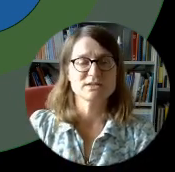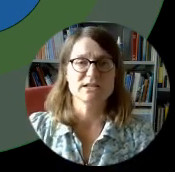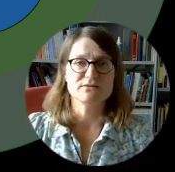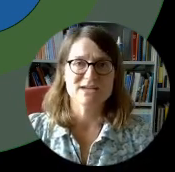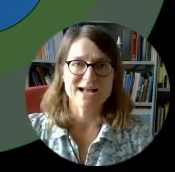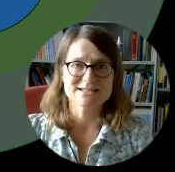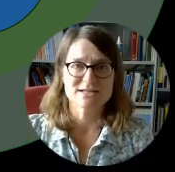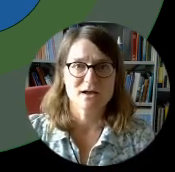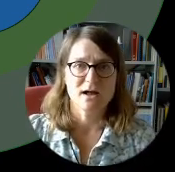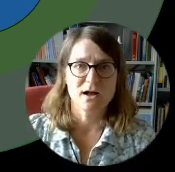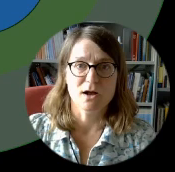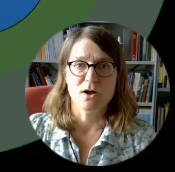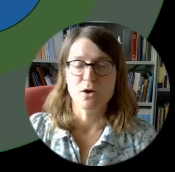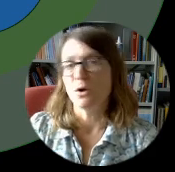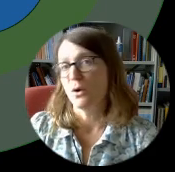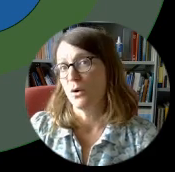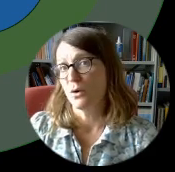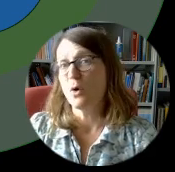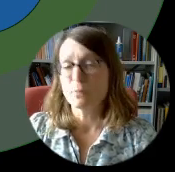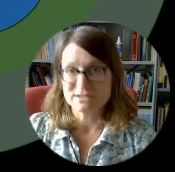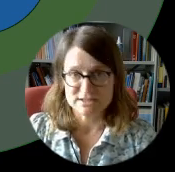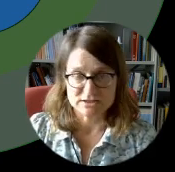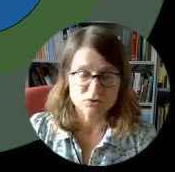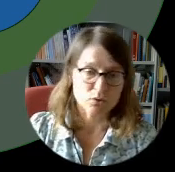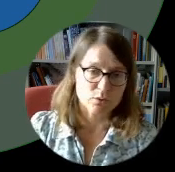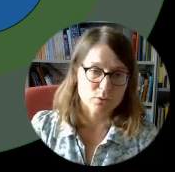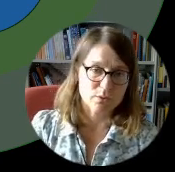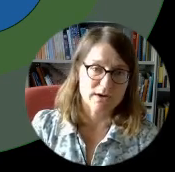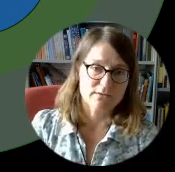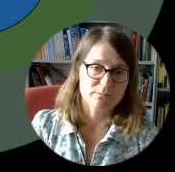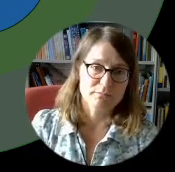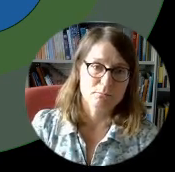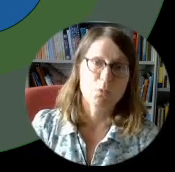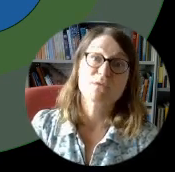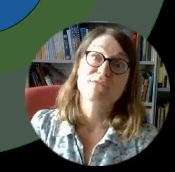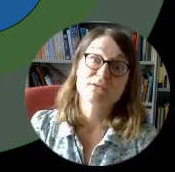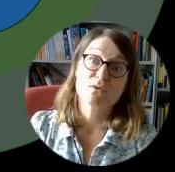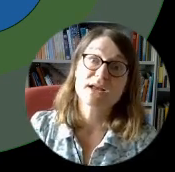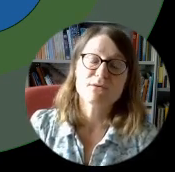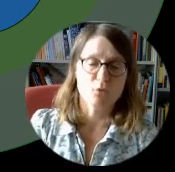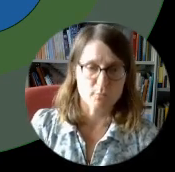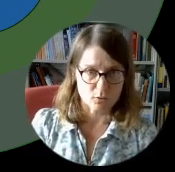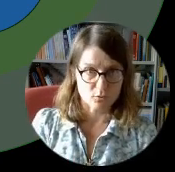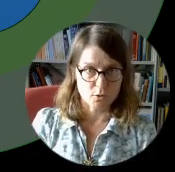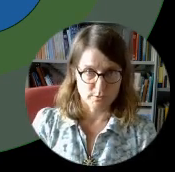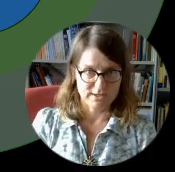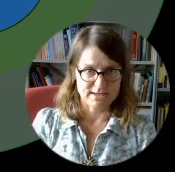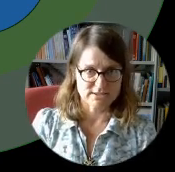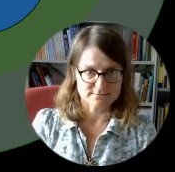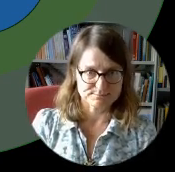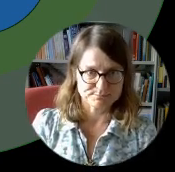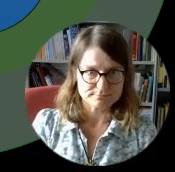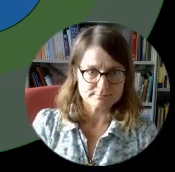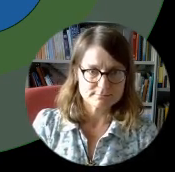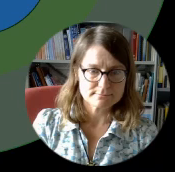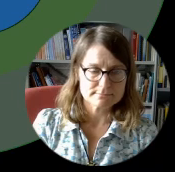were perceived as low prestige or more fit for informal